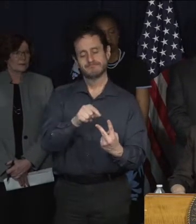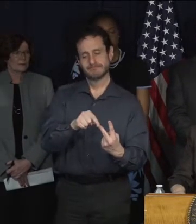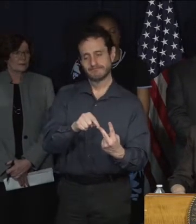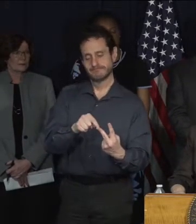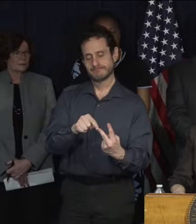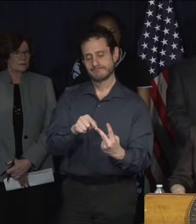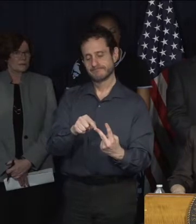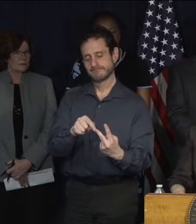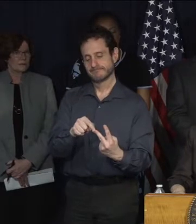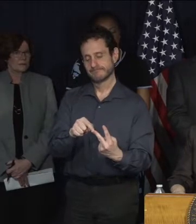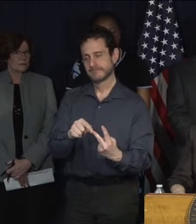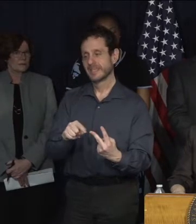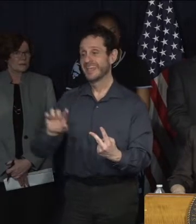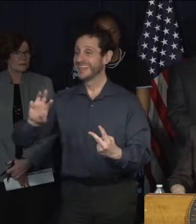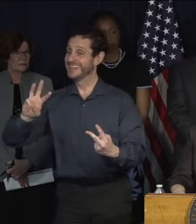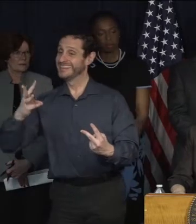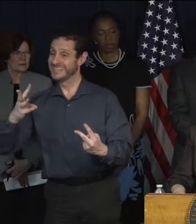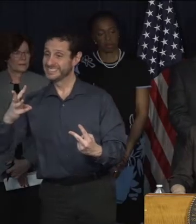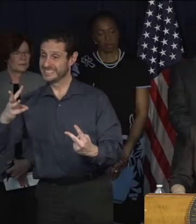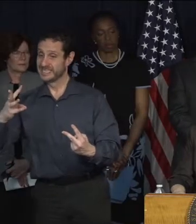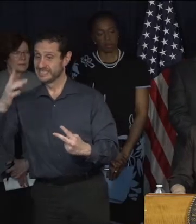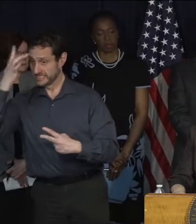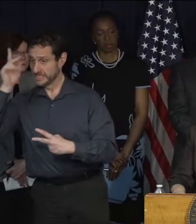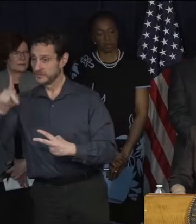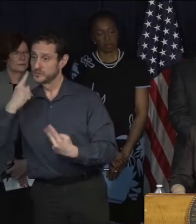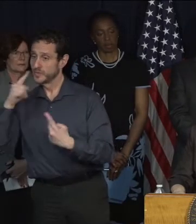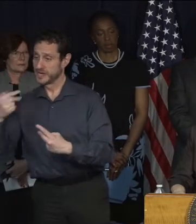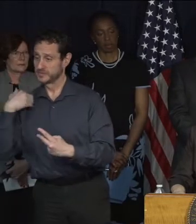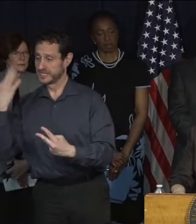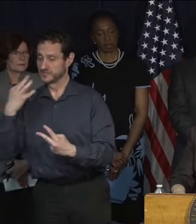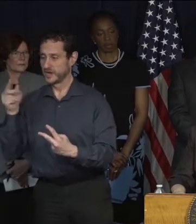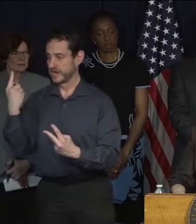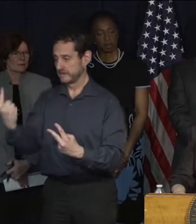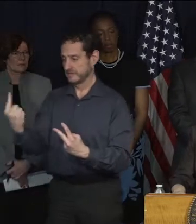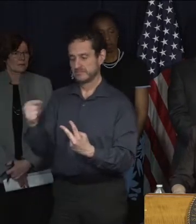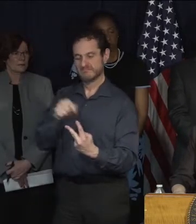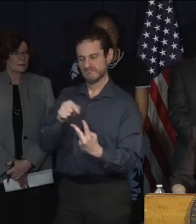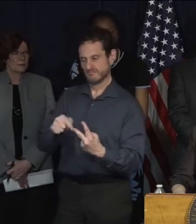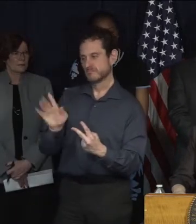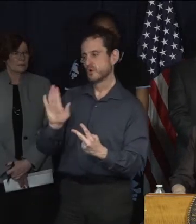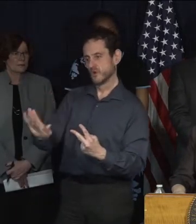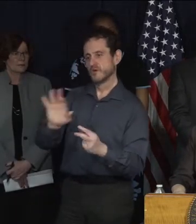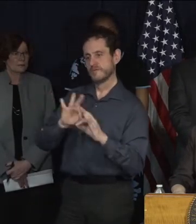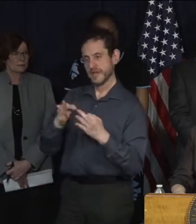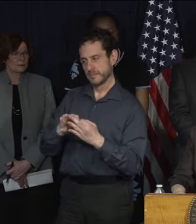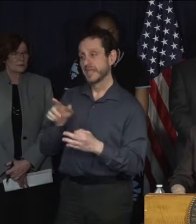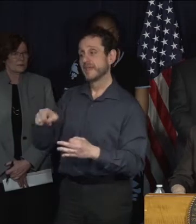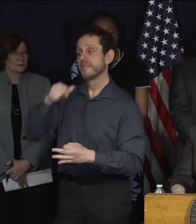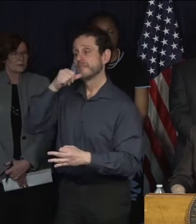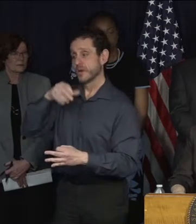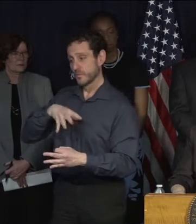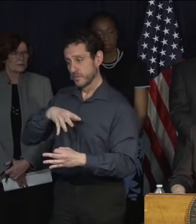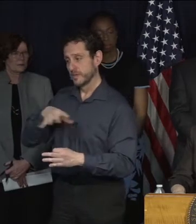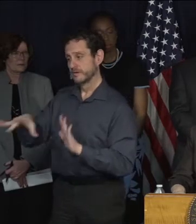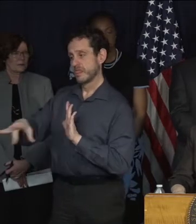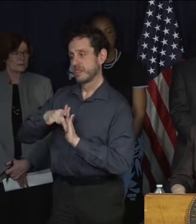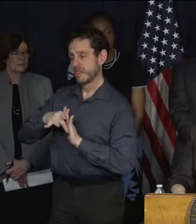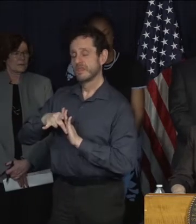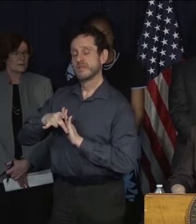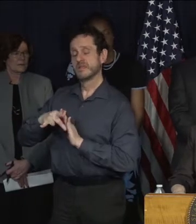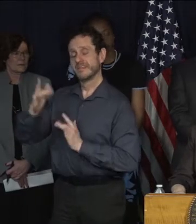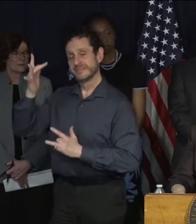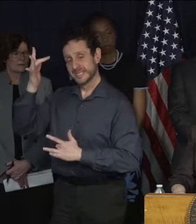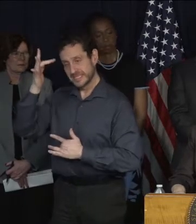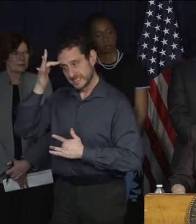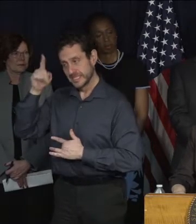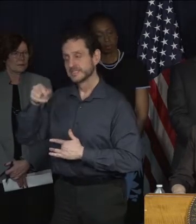the 6th case that we announced on Friday. That's the woman who acquired the virus on a cruise and who is an employee